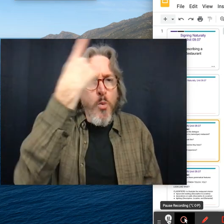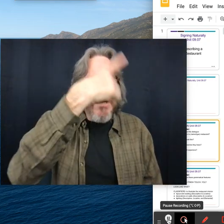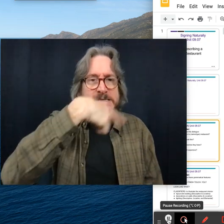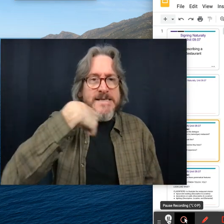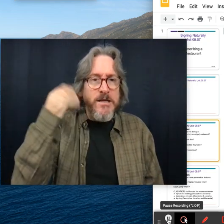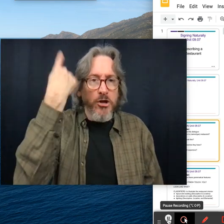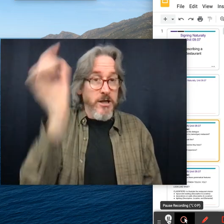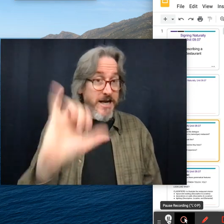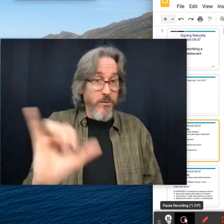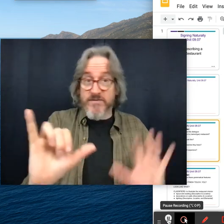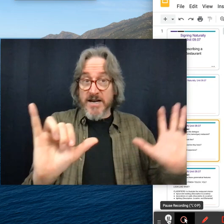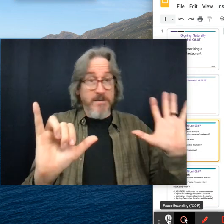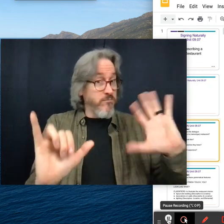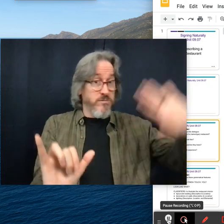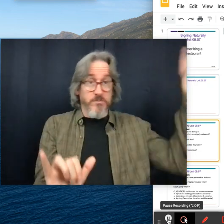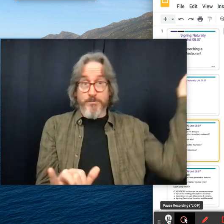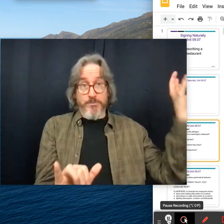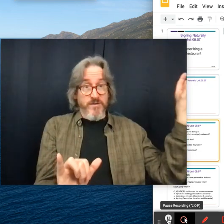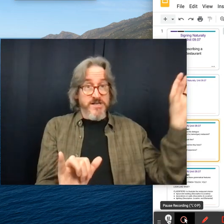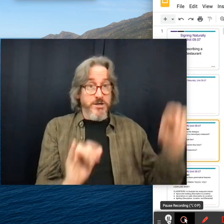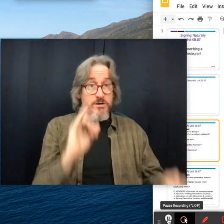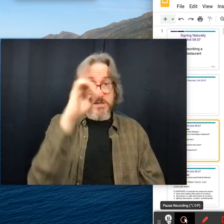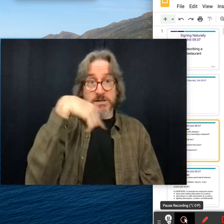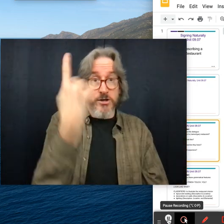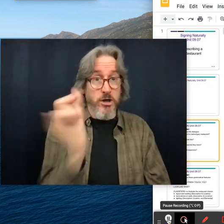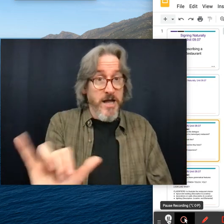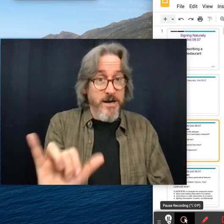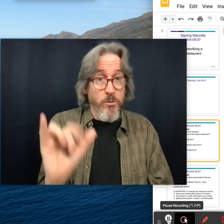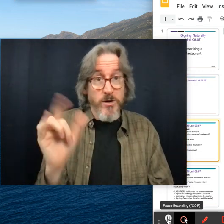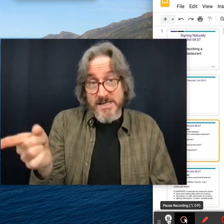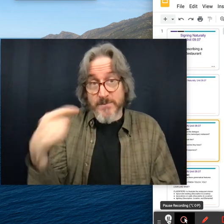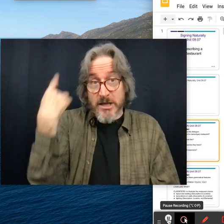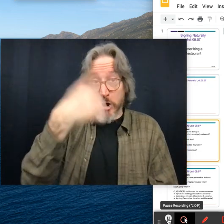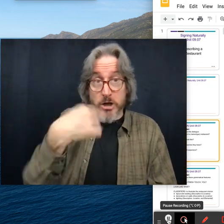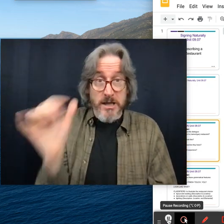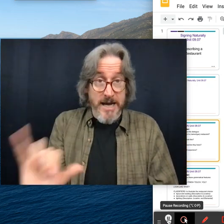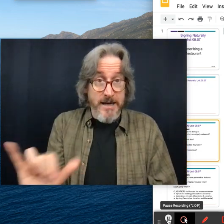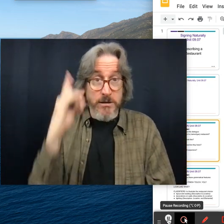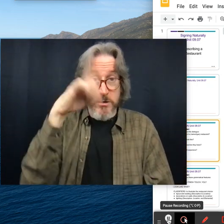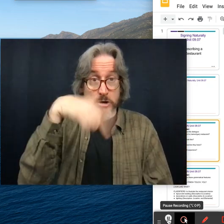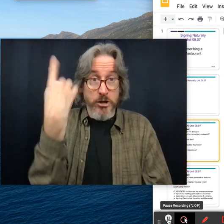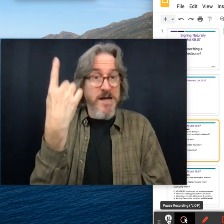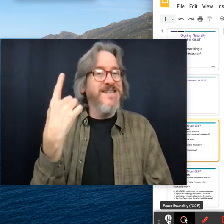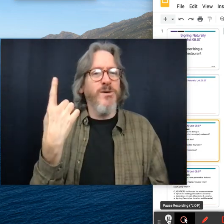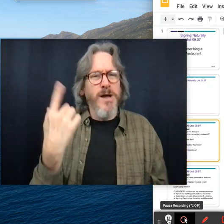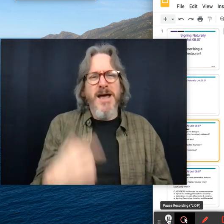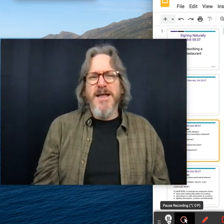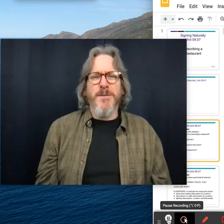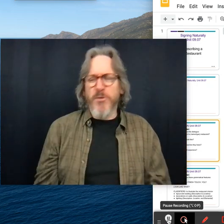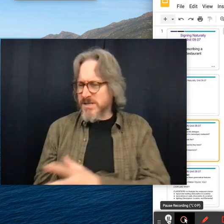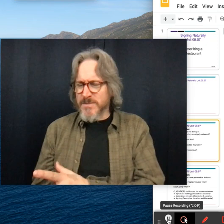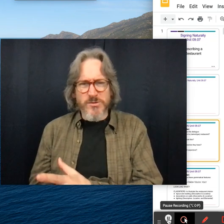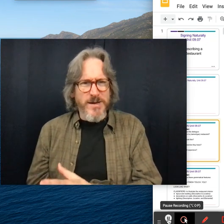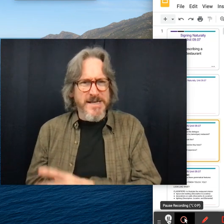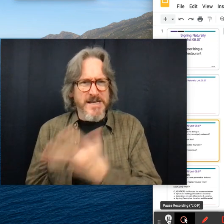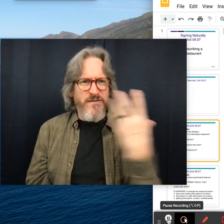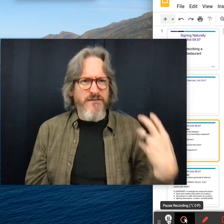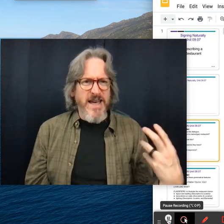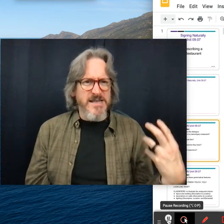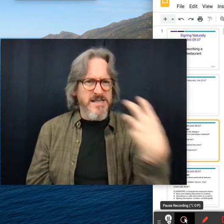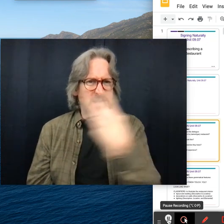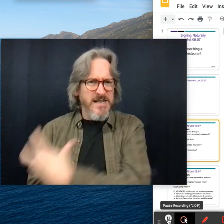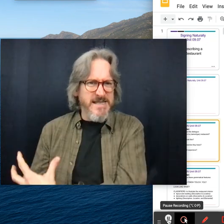So what does it look like? We've done it previous units. Look like, what does something look like? Look. So the book sometimes writes